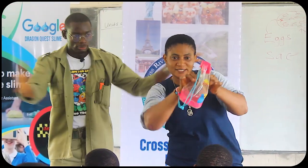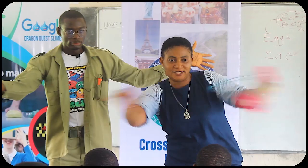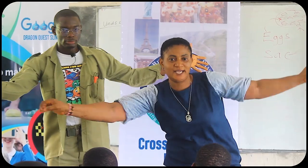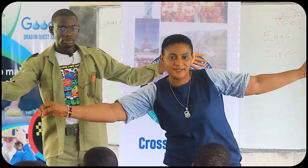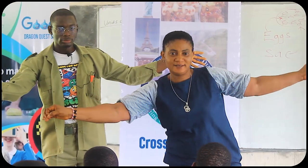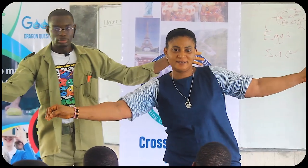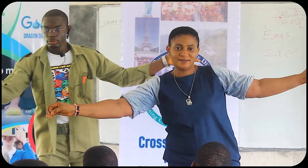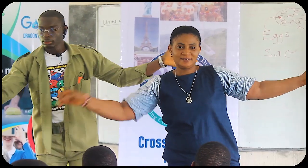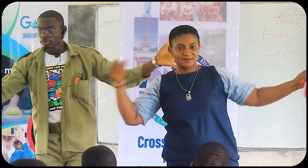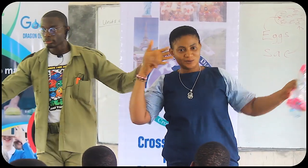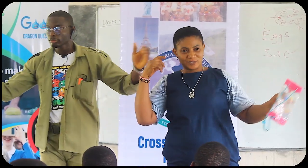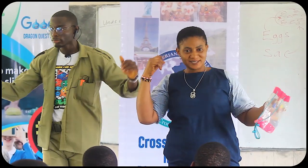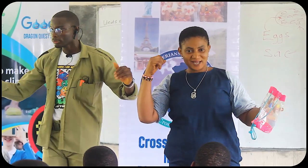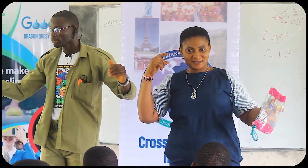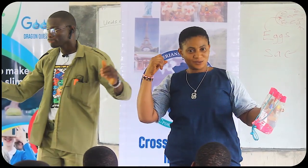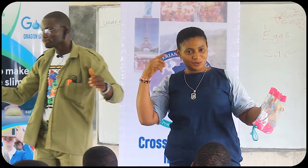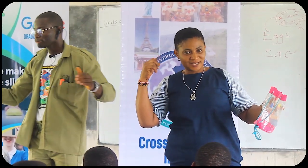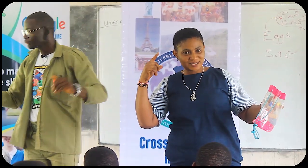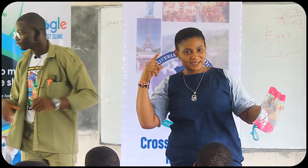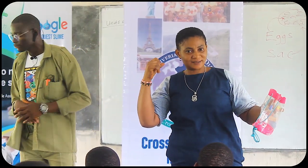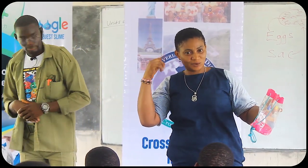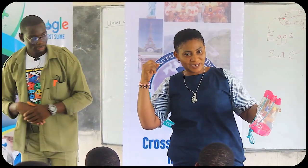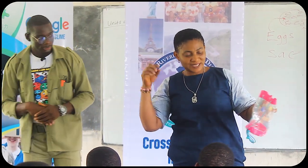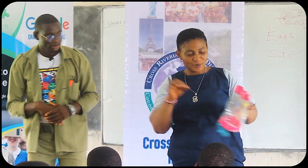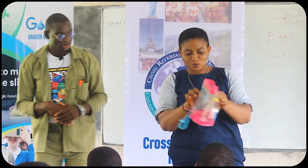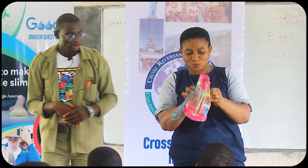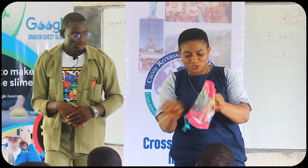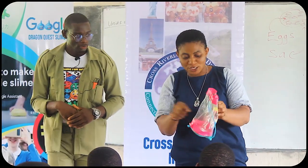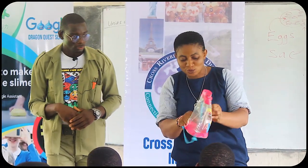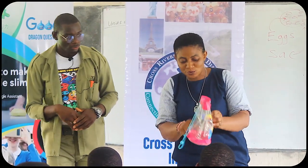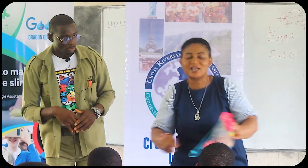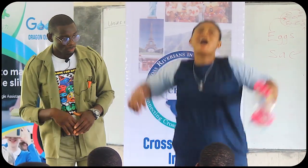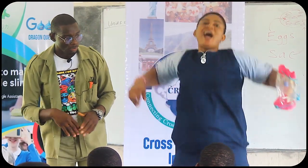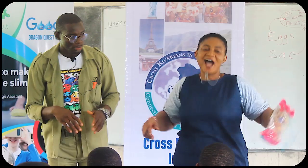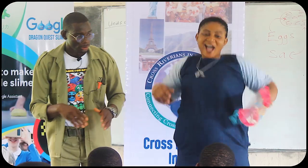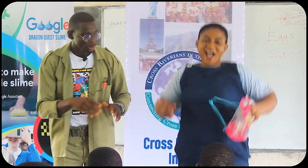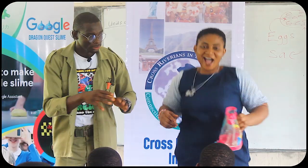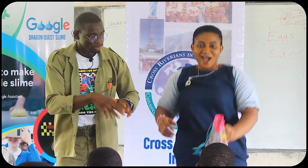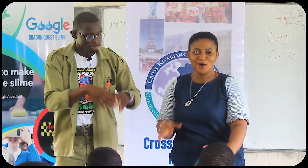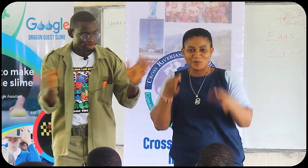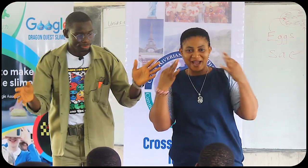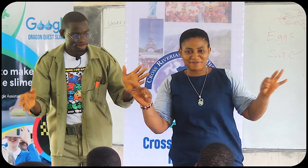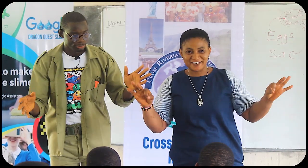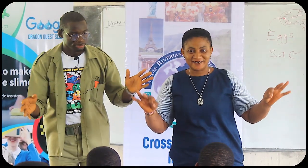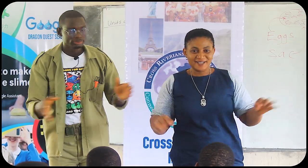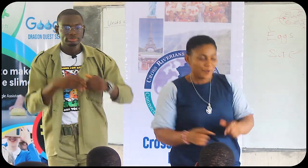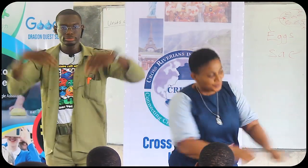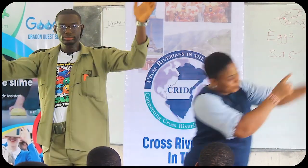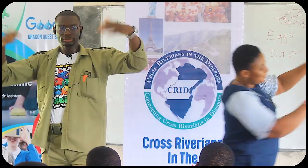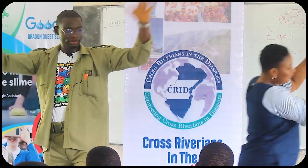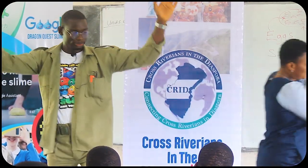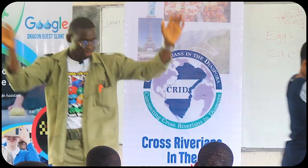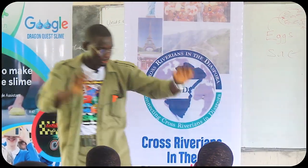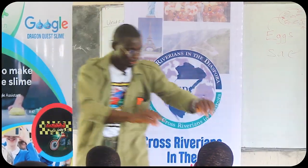now tear. Understand? Understand? When this one tear, this one is we are free.